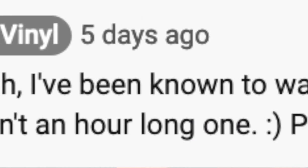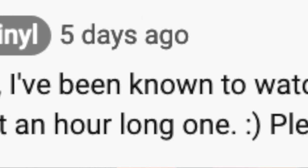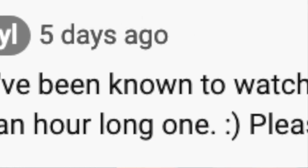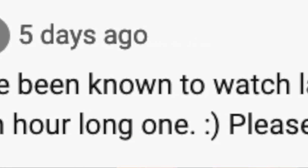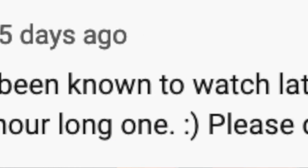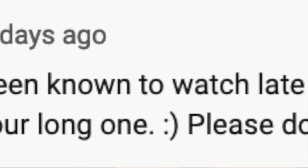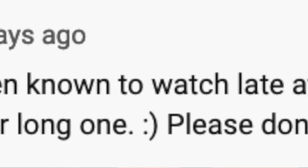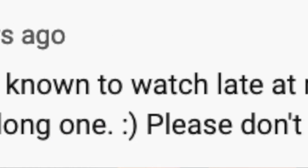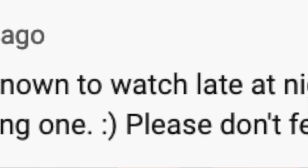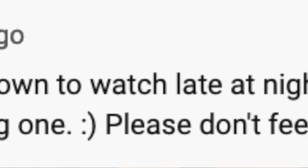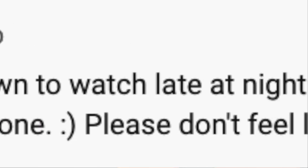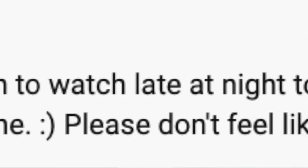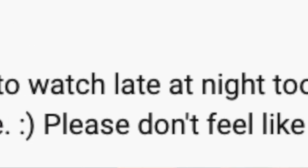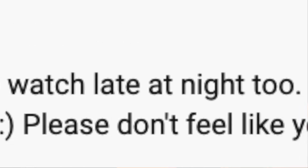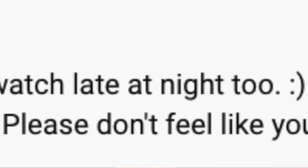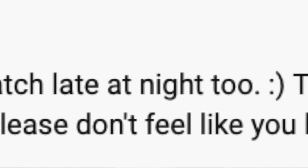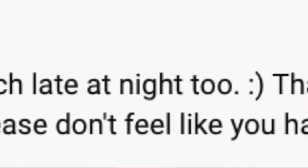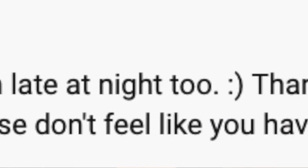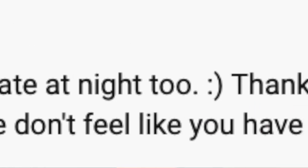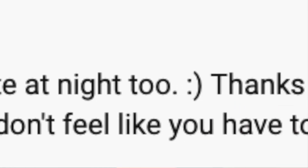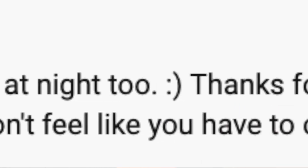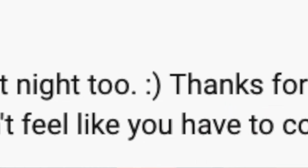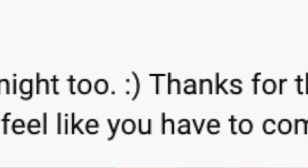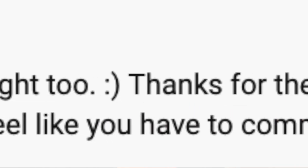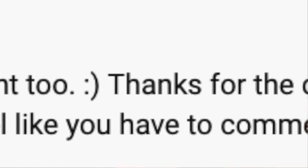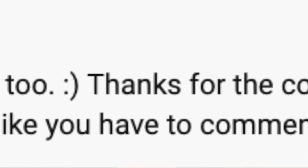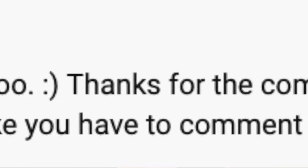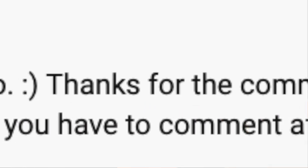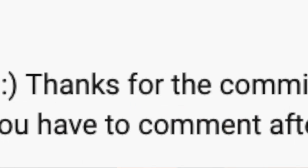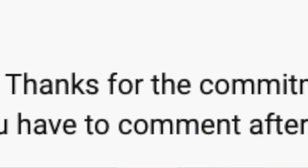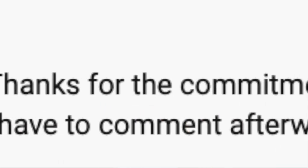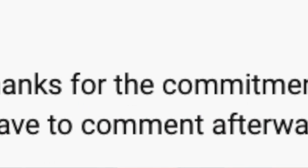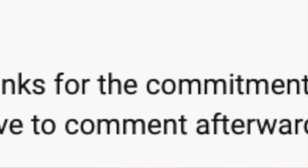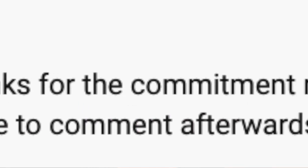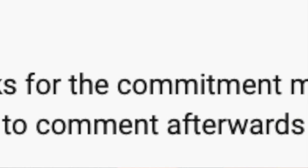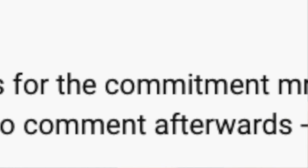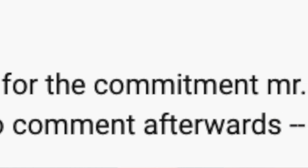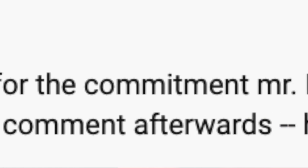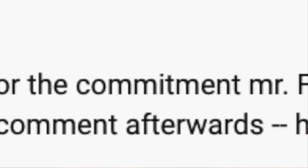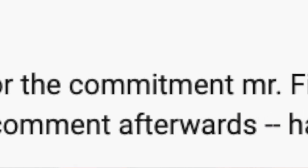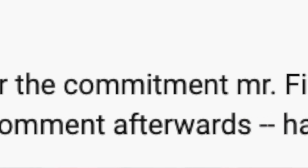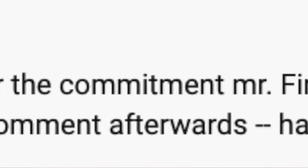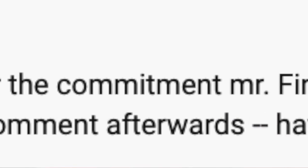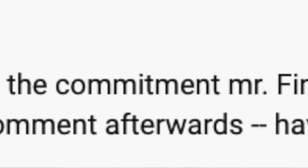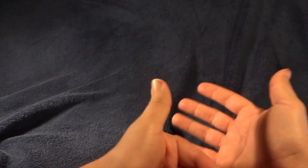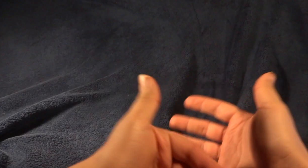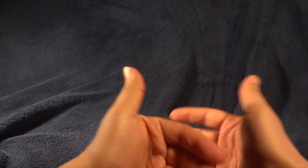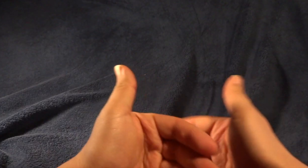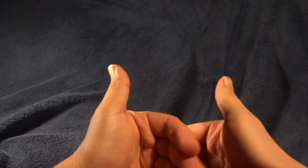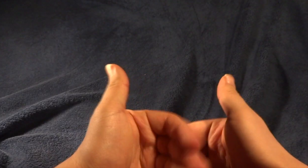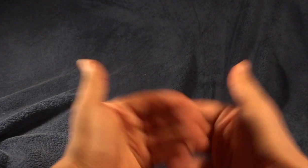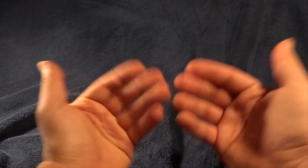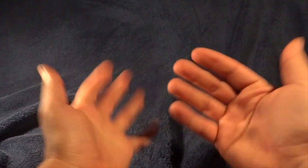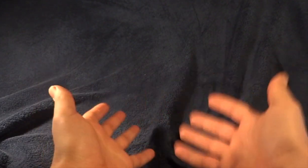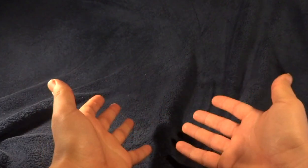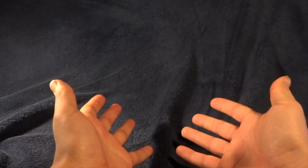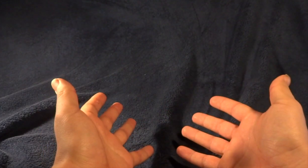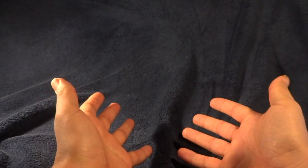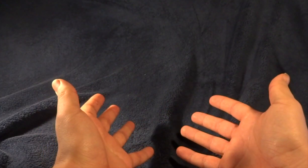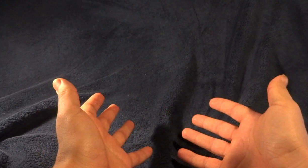Please don't feel like you have to comment afterwards. I'm not sure what he meant about